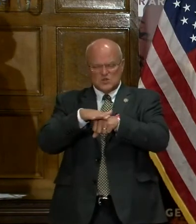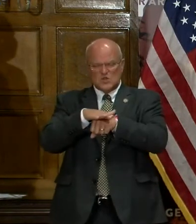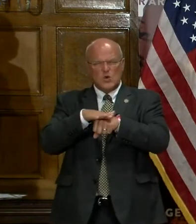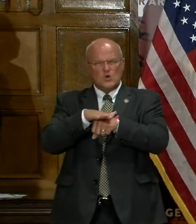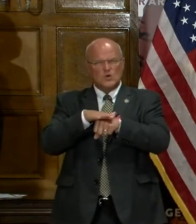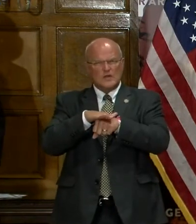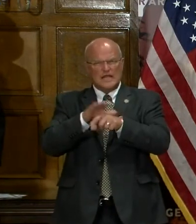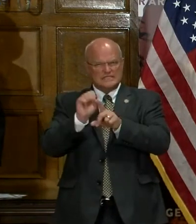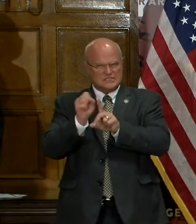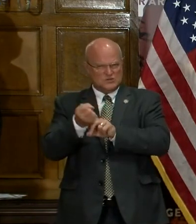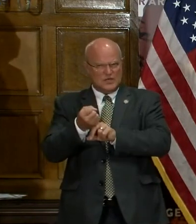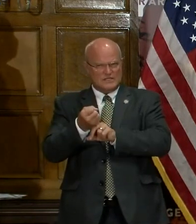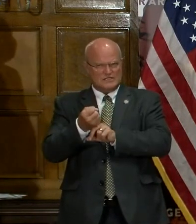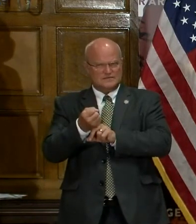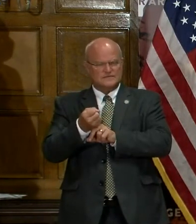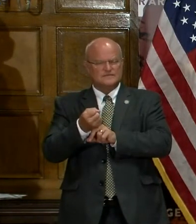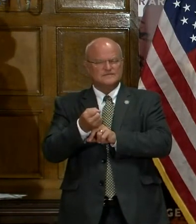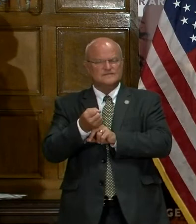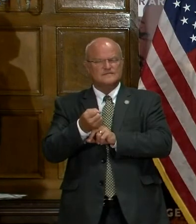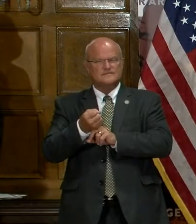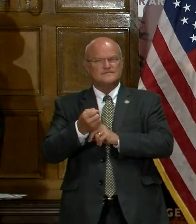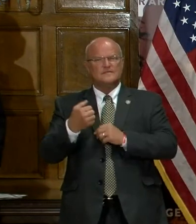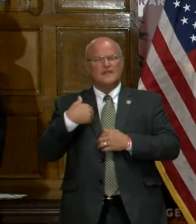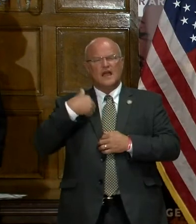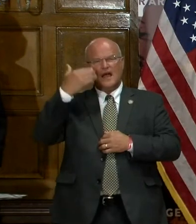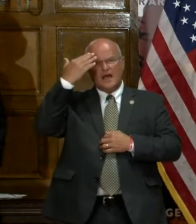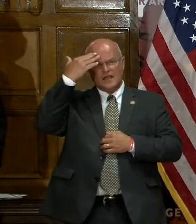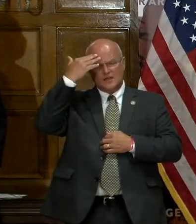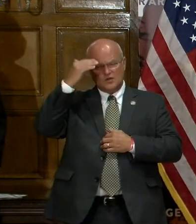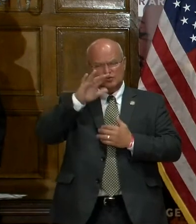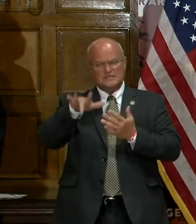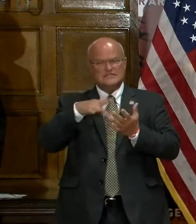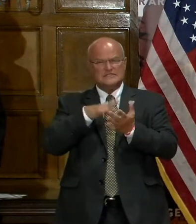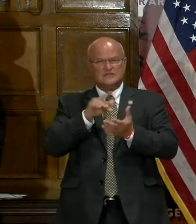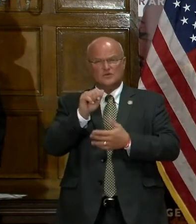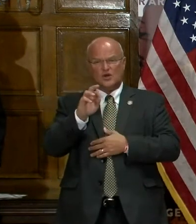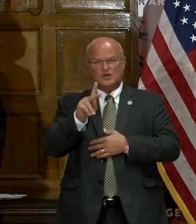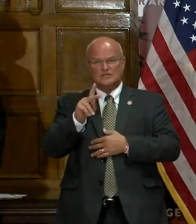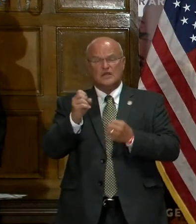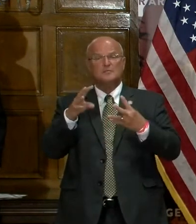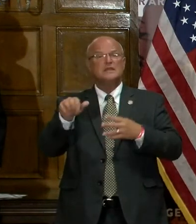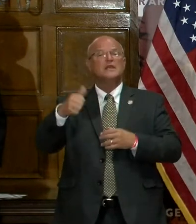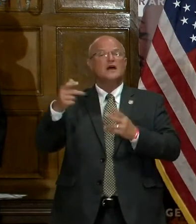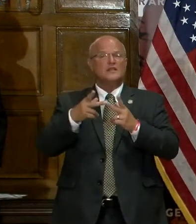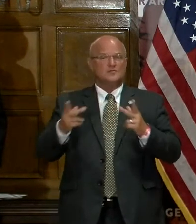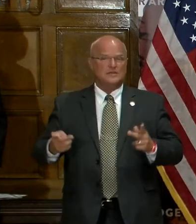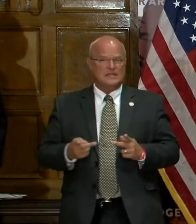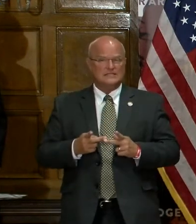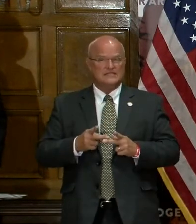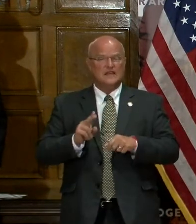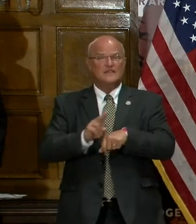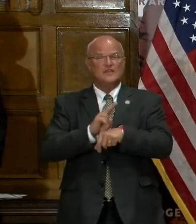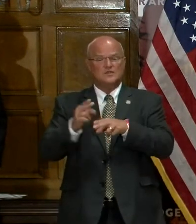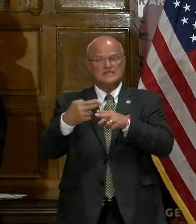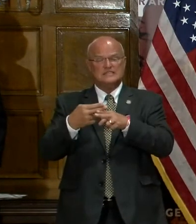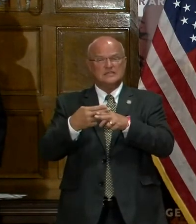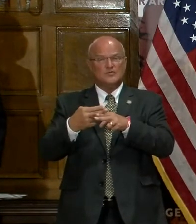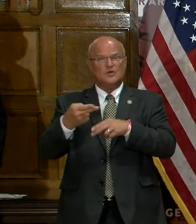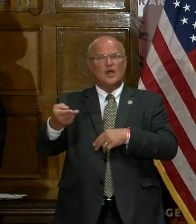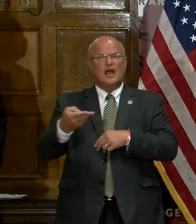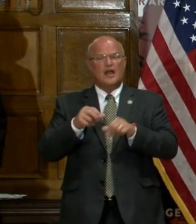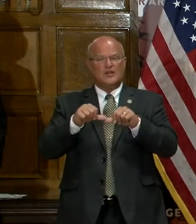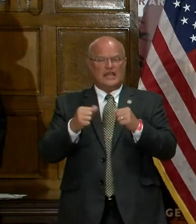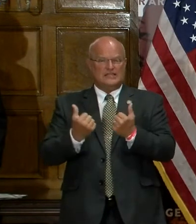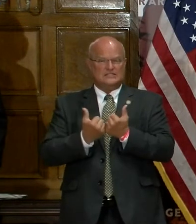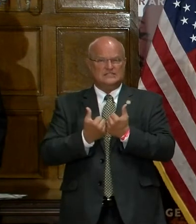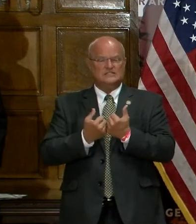localized situation. I know here in Central Arkansas and in many other places, they use temporary or hiring